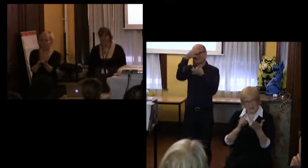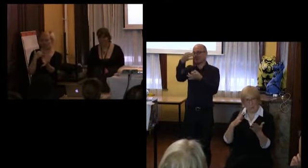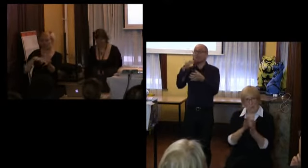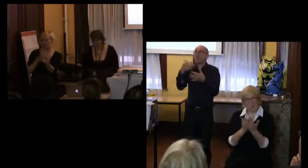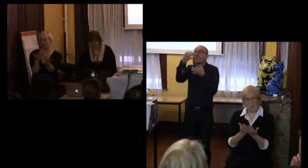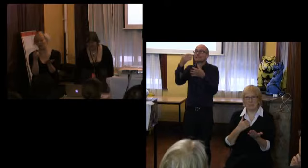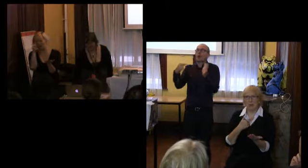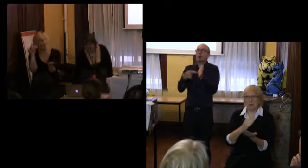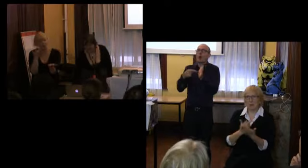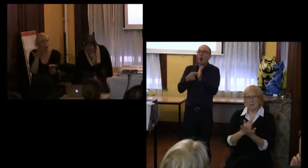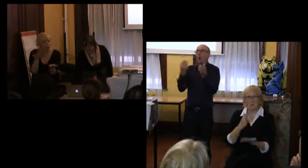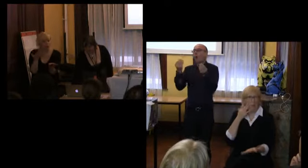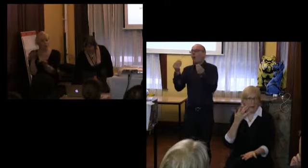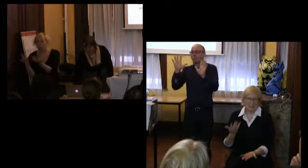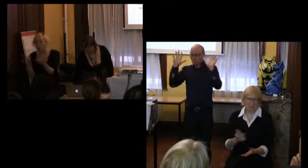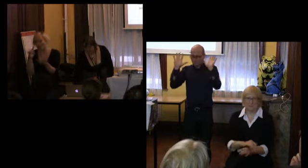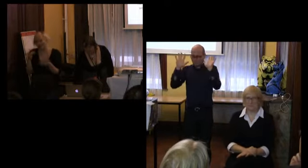where.